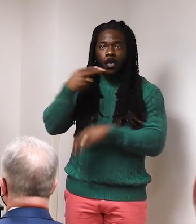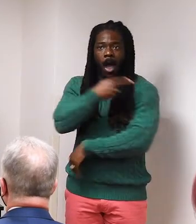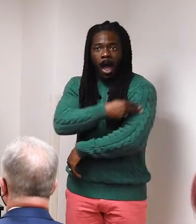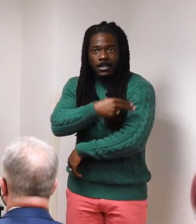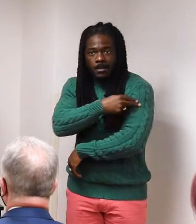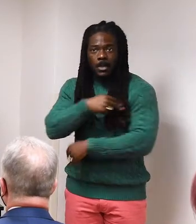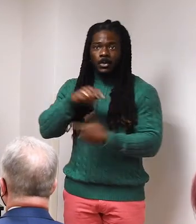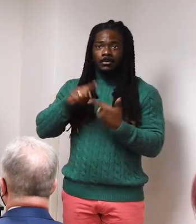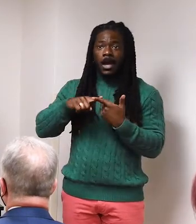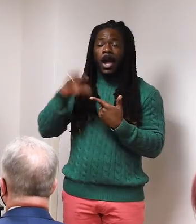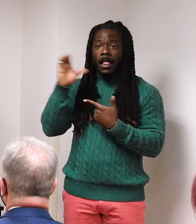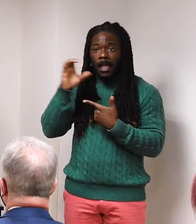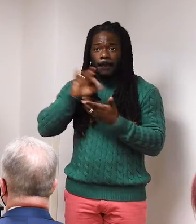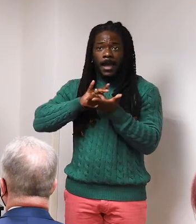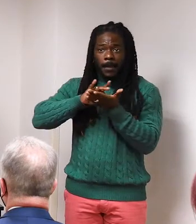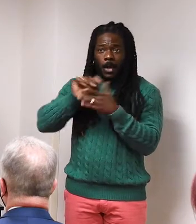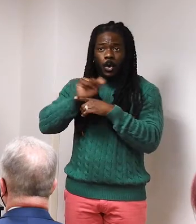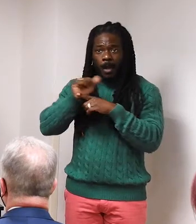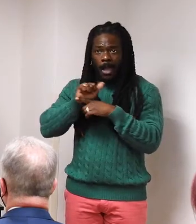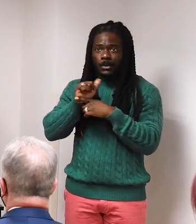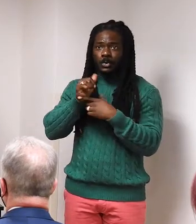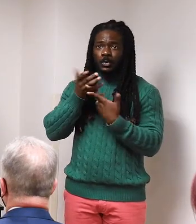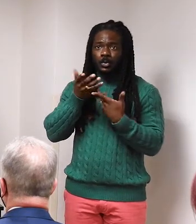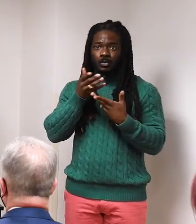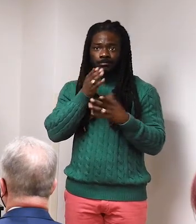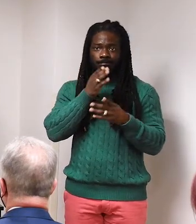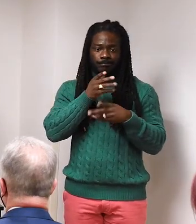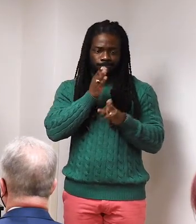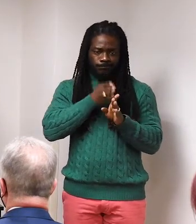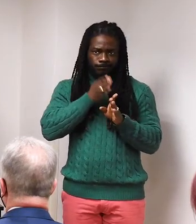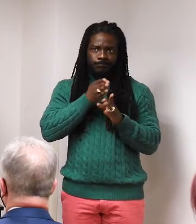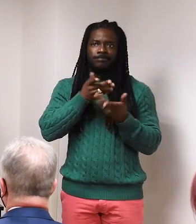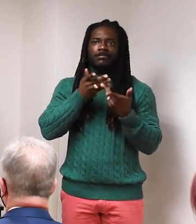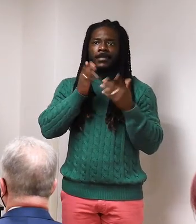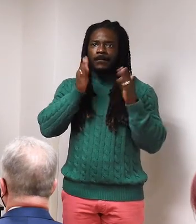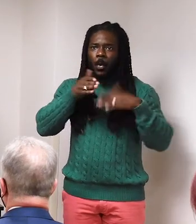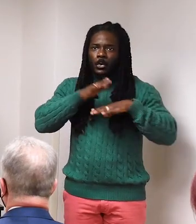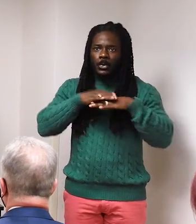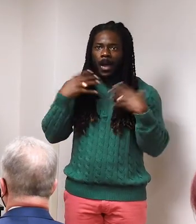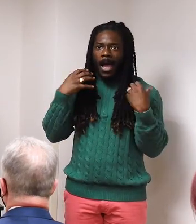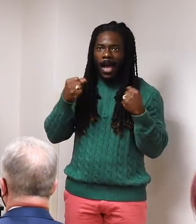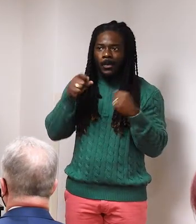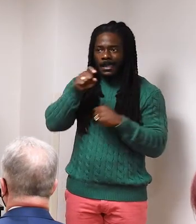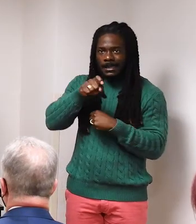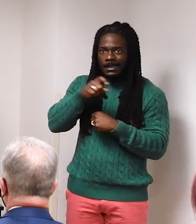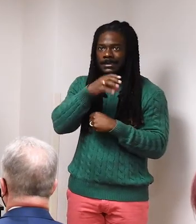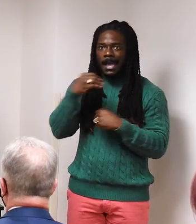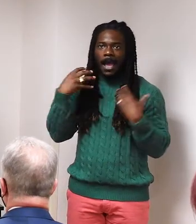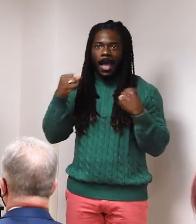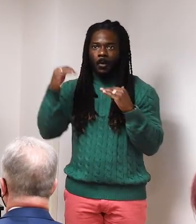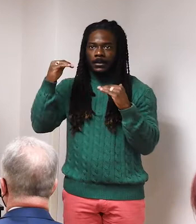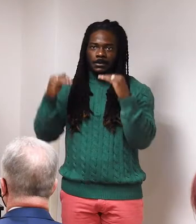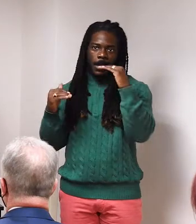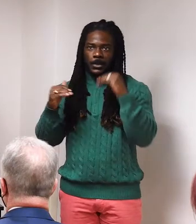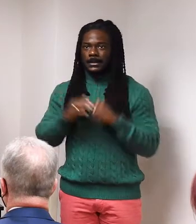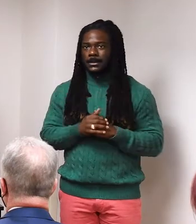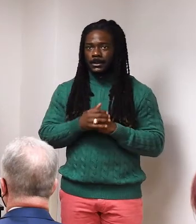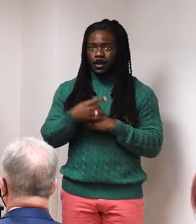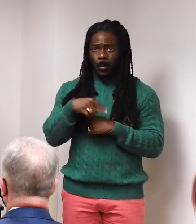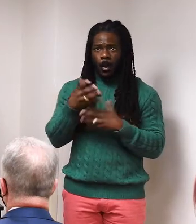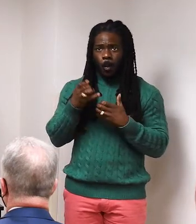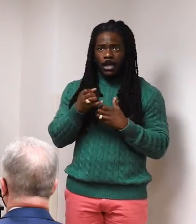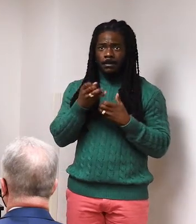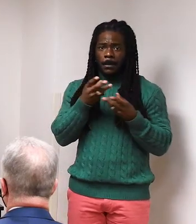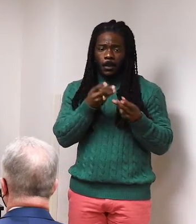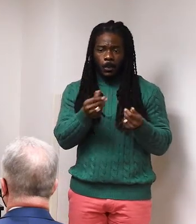Columbia Medical Practice to address health needs and also health disparities. We want to be able to treat